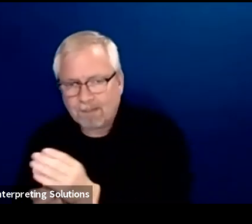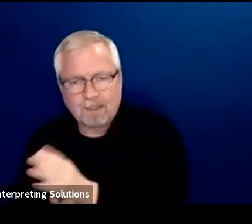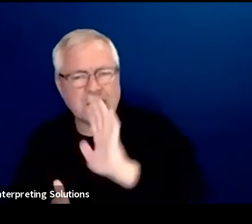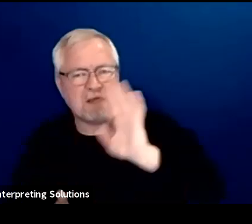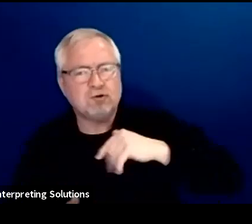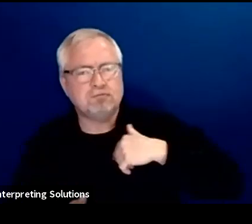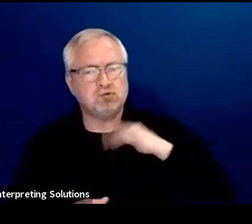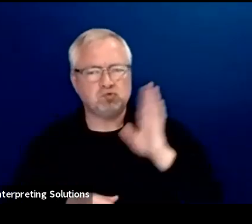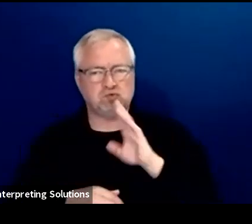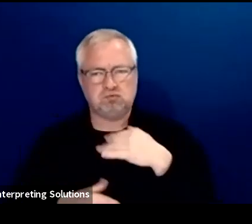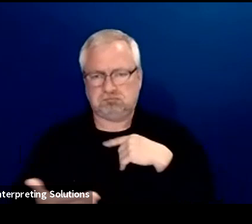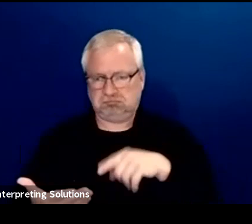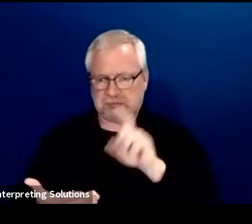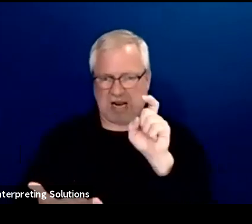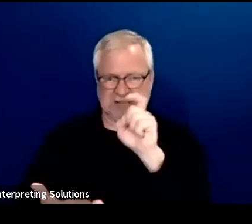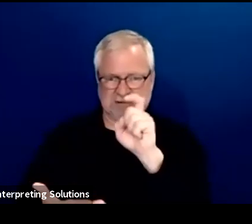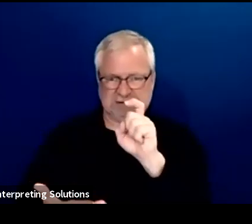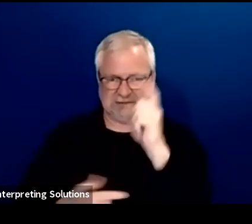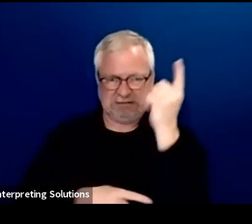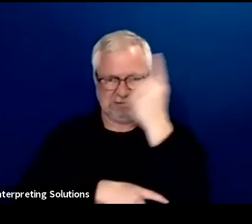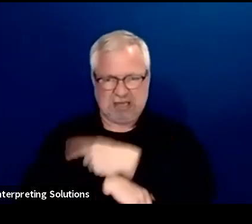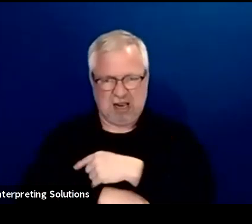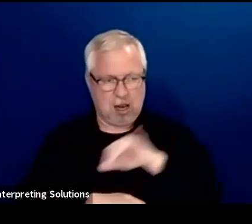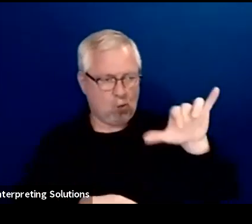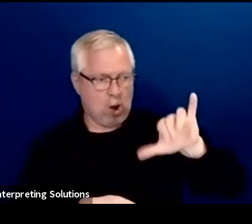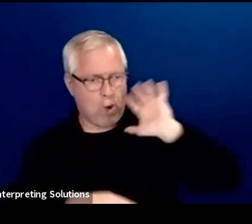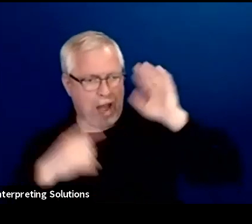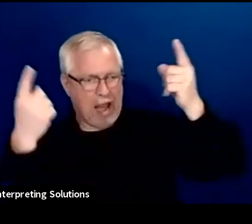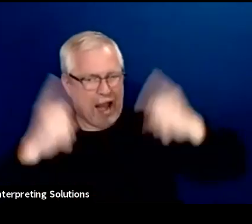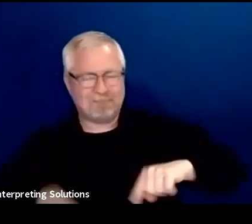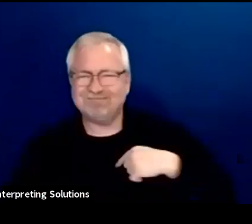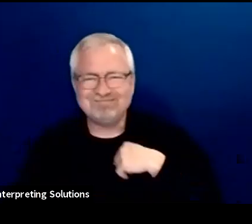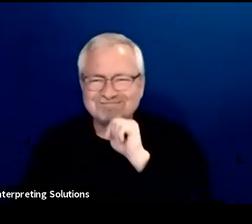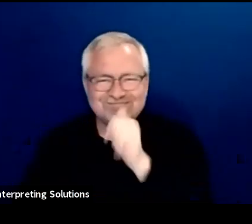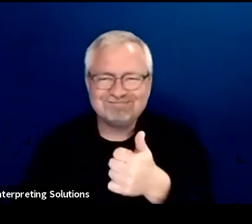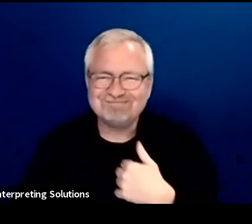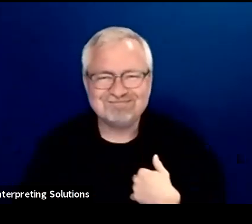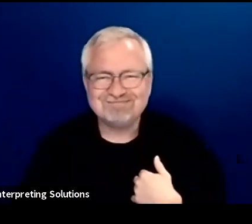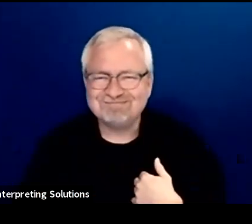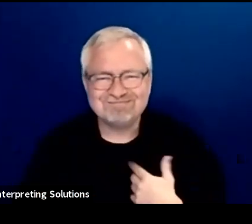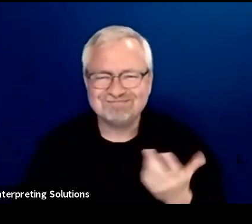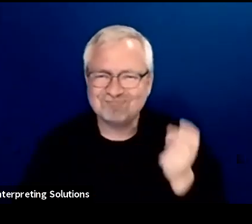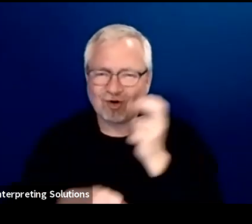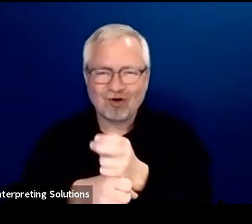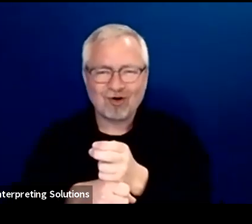going to happen. It's really about getting a macro sense of